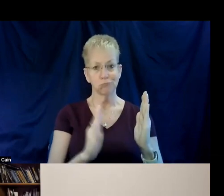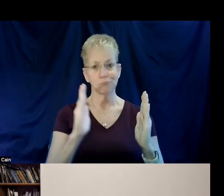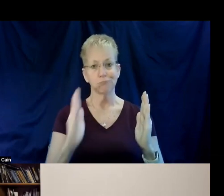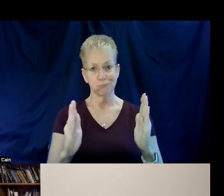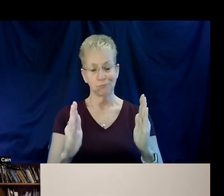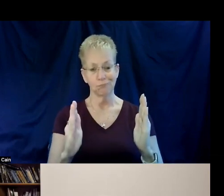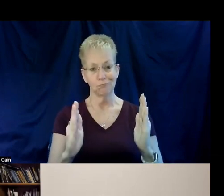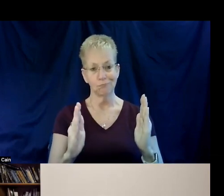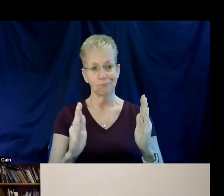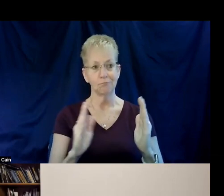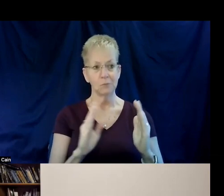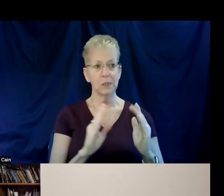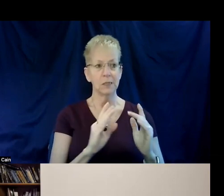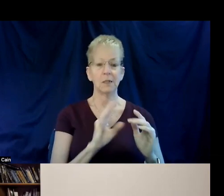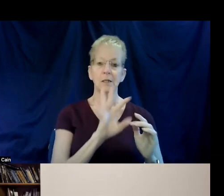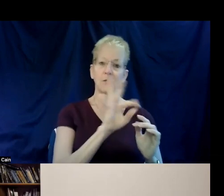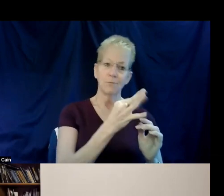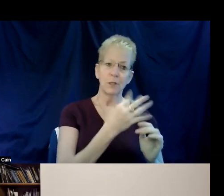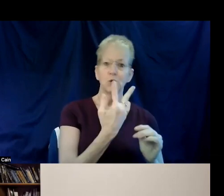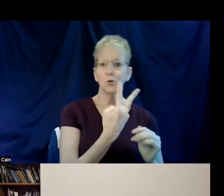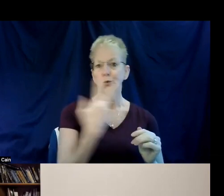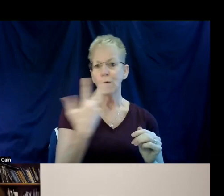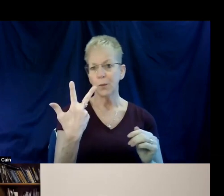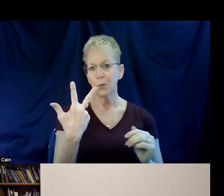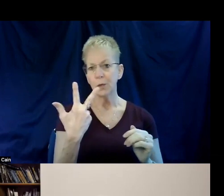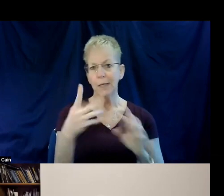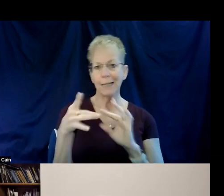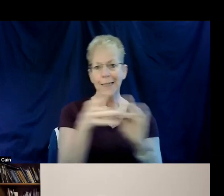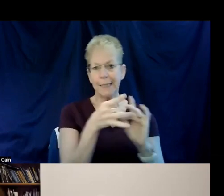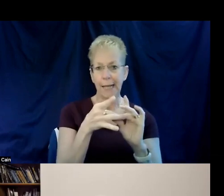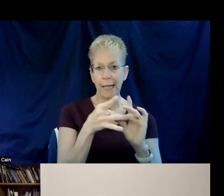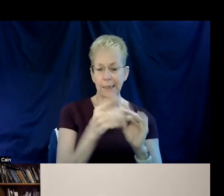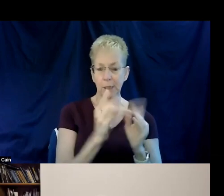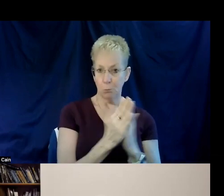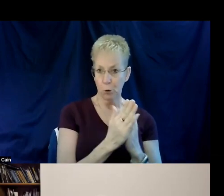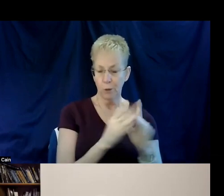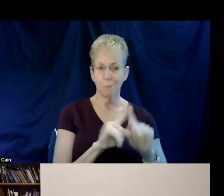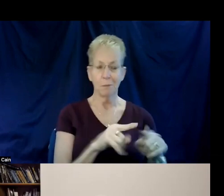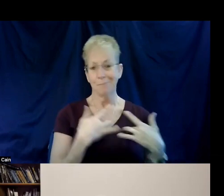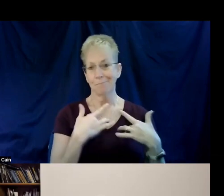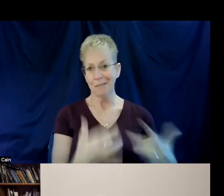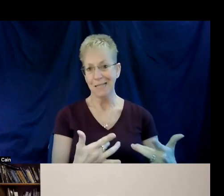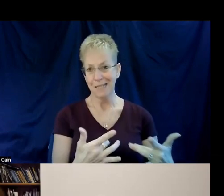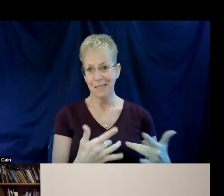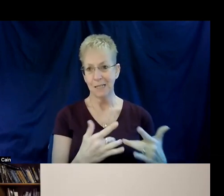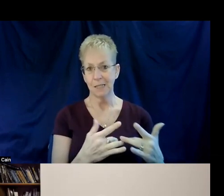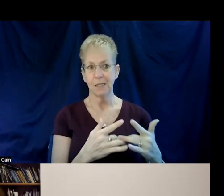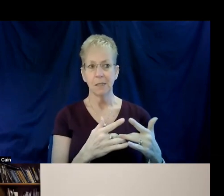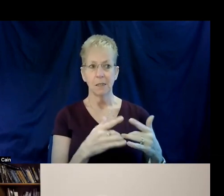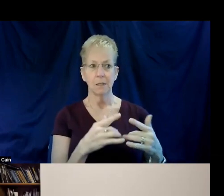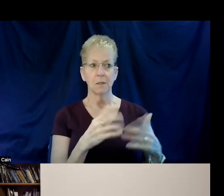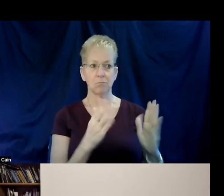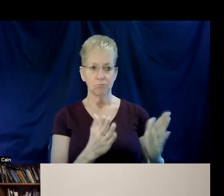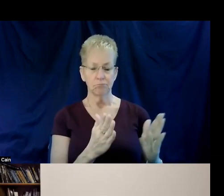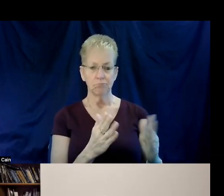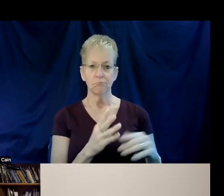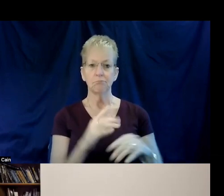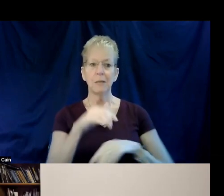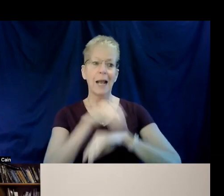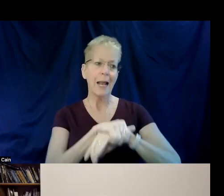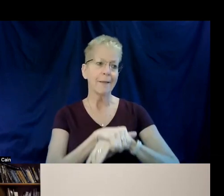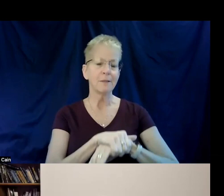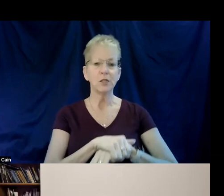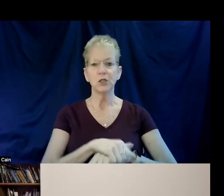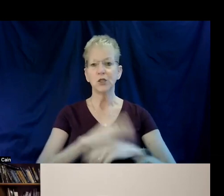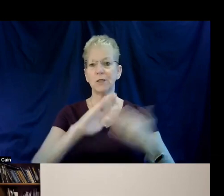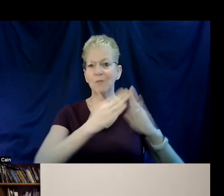was a series set in France. There was 2 or 3 books were pretty connected. But like giving them leave and putting them in an English village was a different